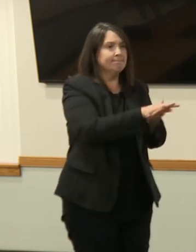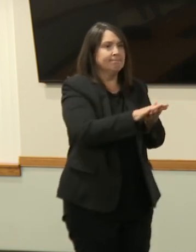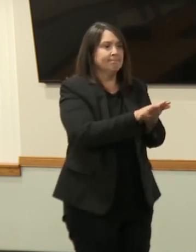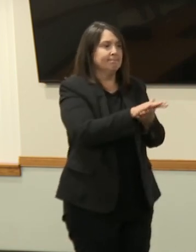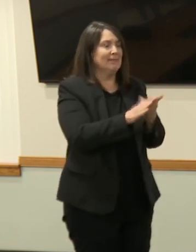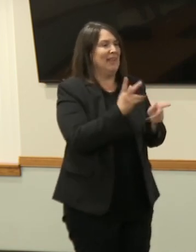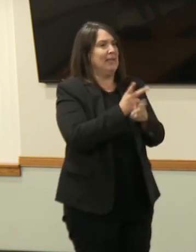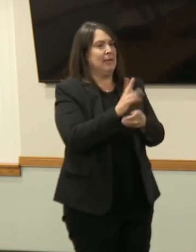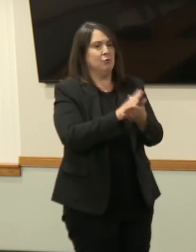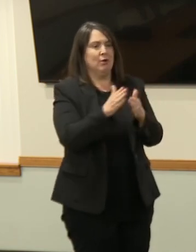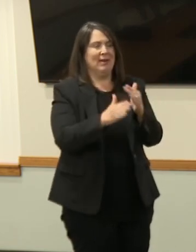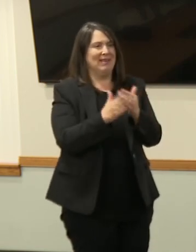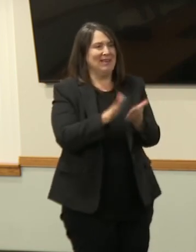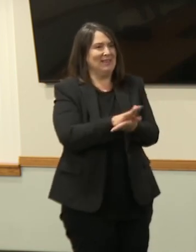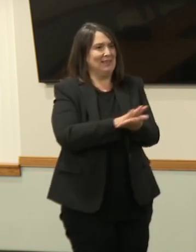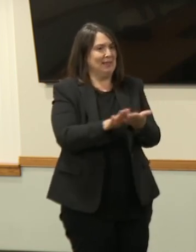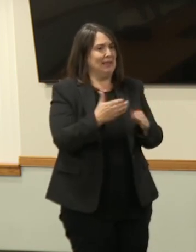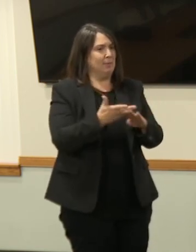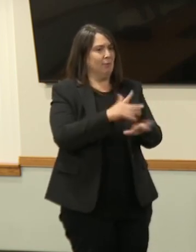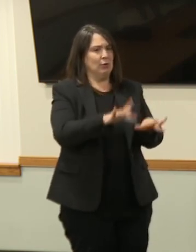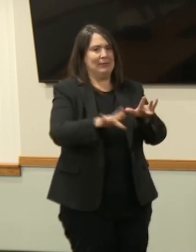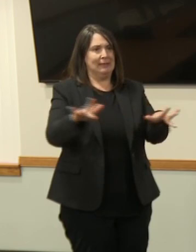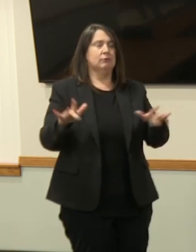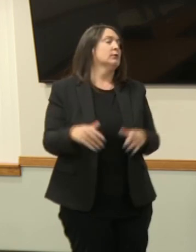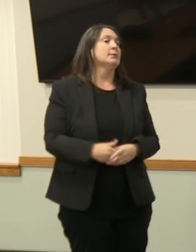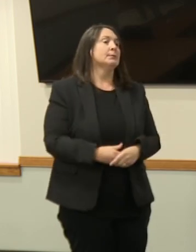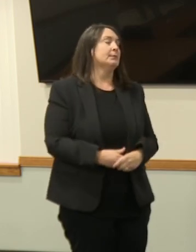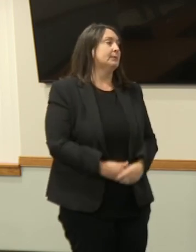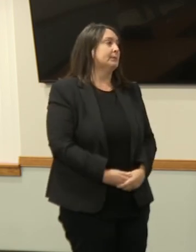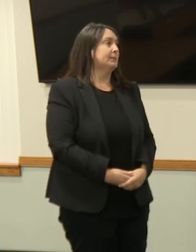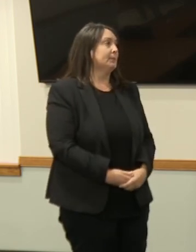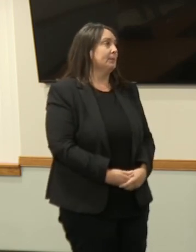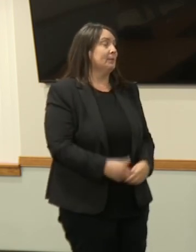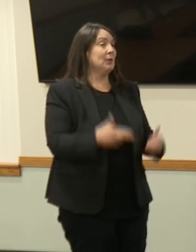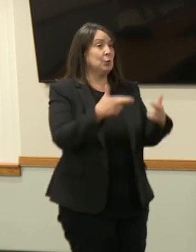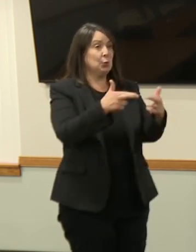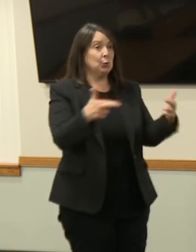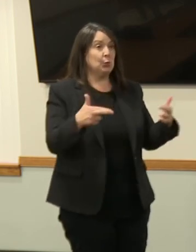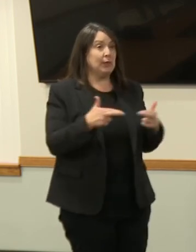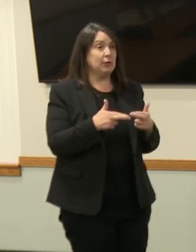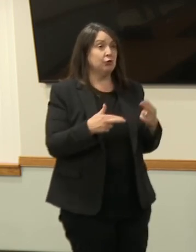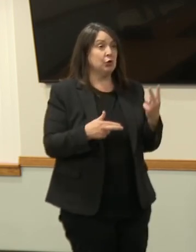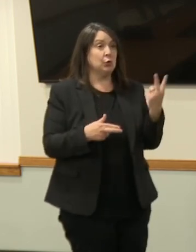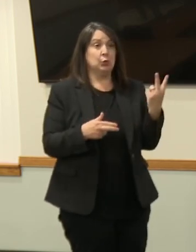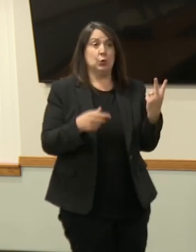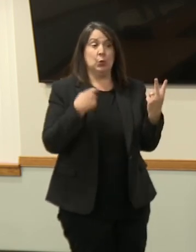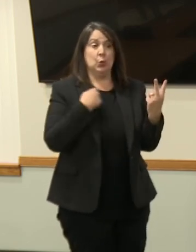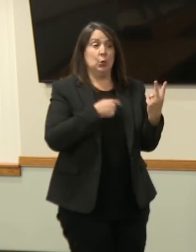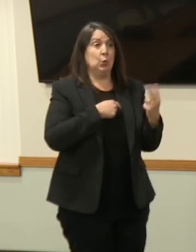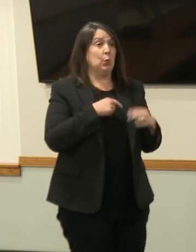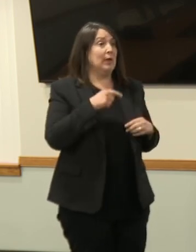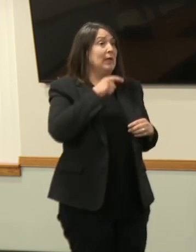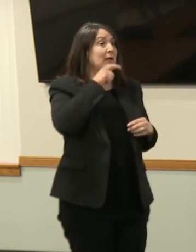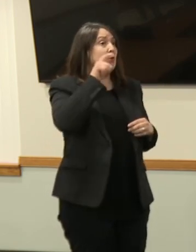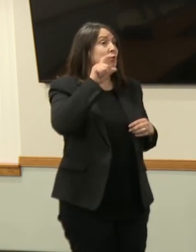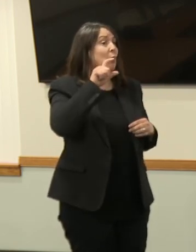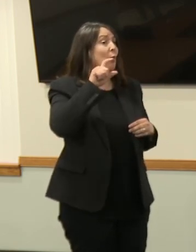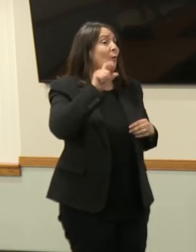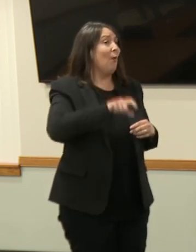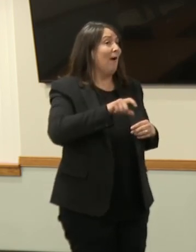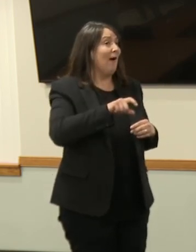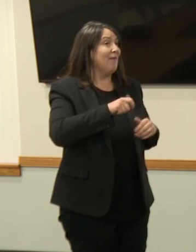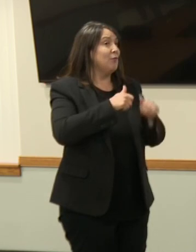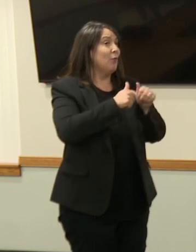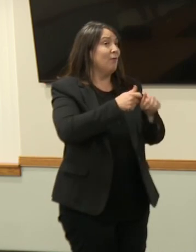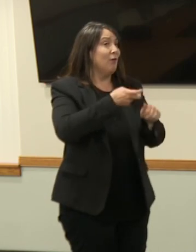surfaces. Right now, Region 2 is one of the regions that is not currently under mitigation. But make no